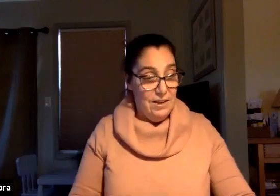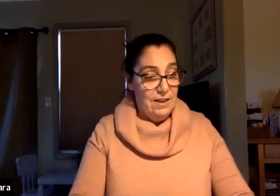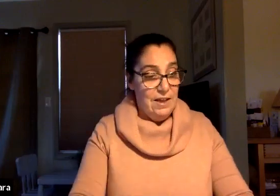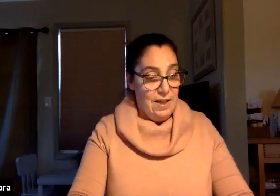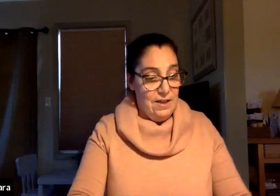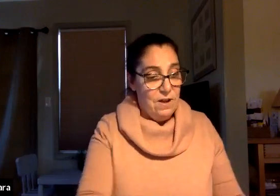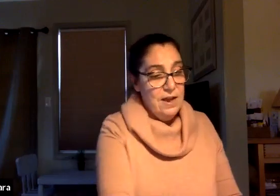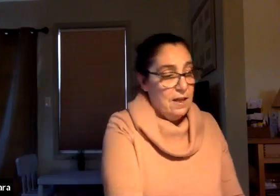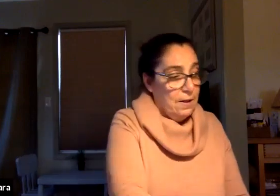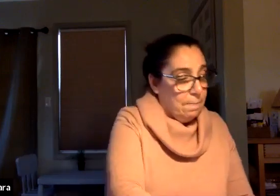Okay.